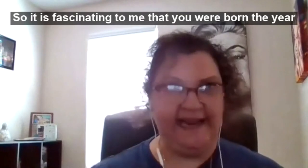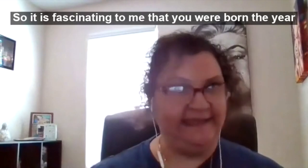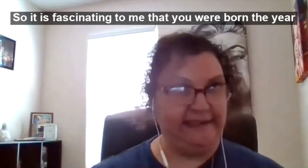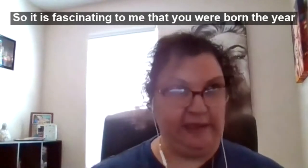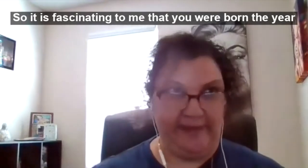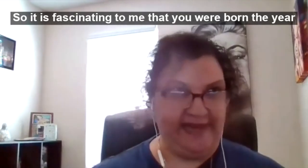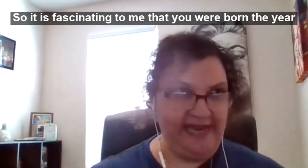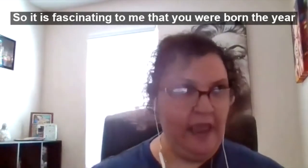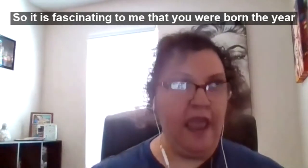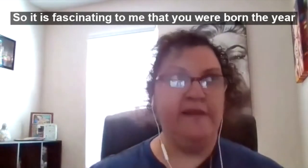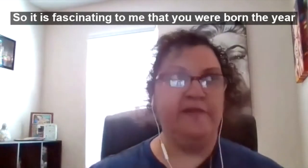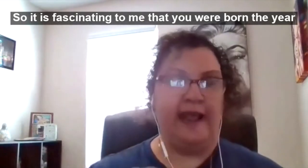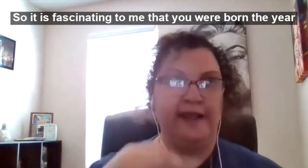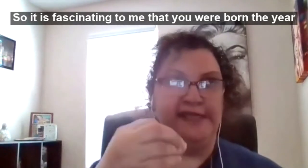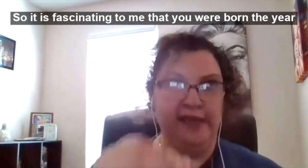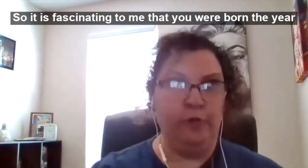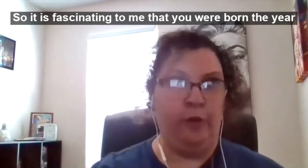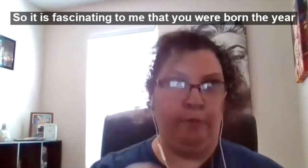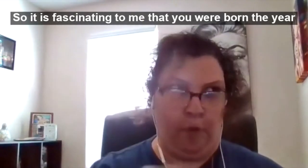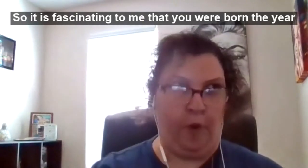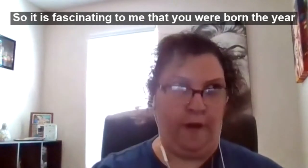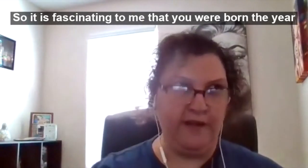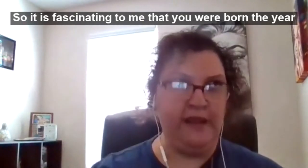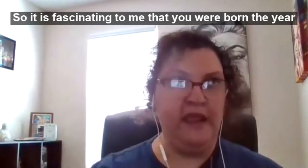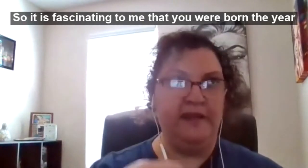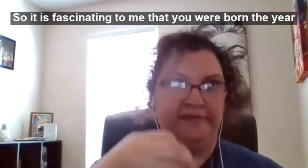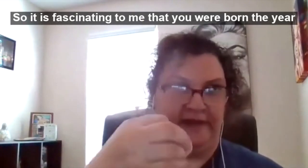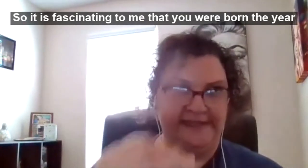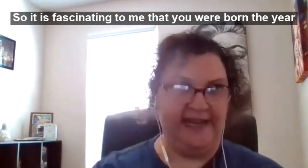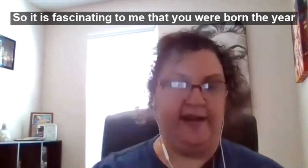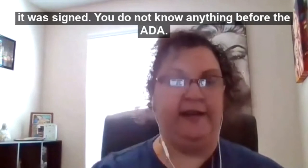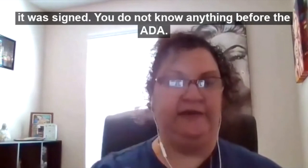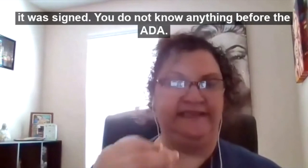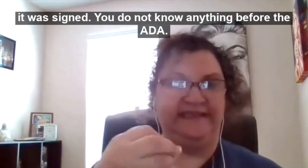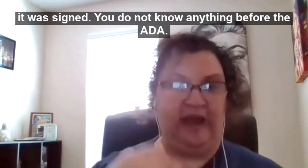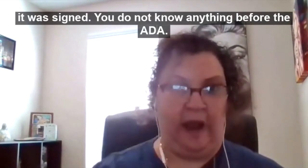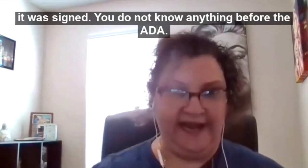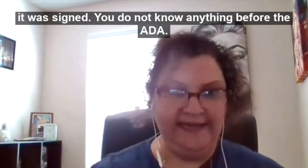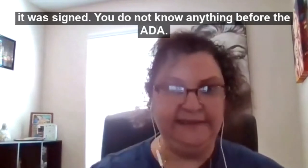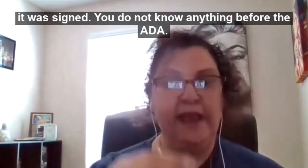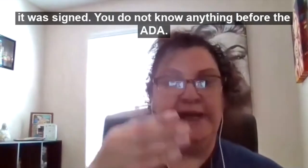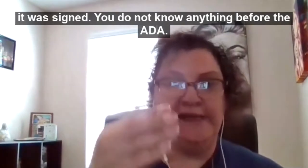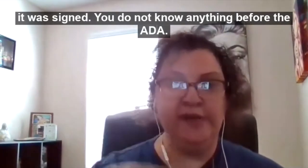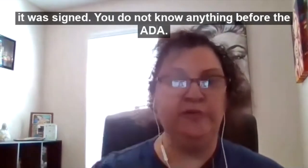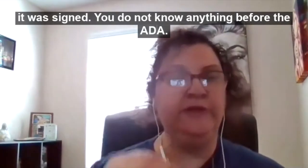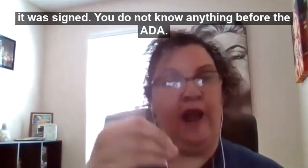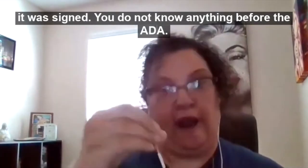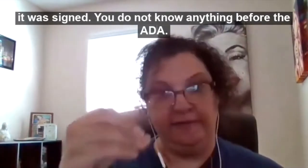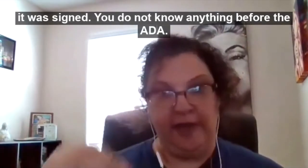fascinating to me that you were born the year it was signed. You do not